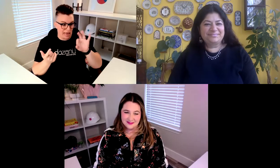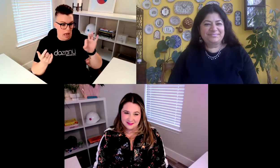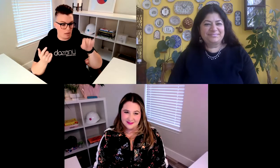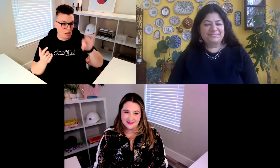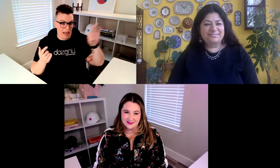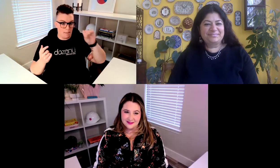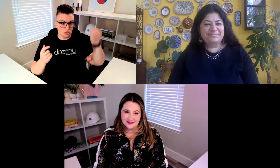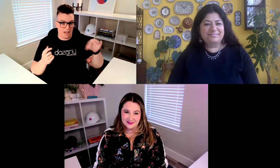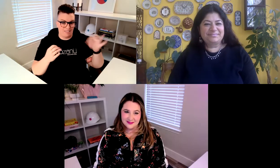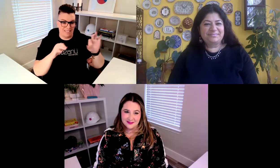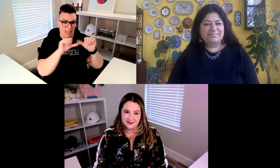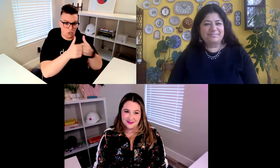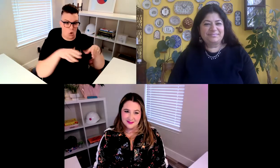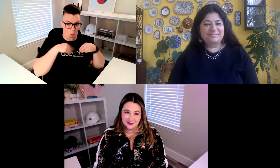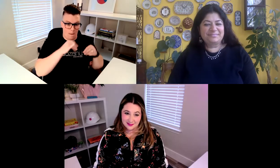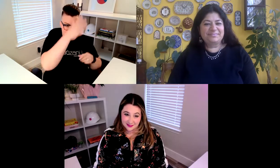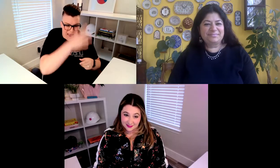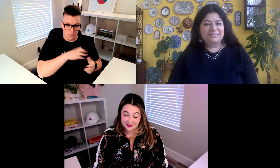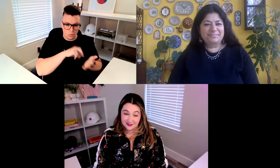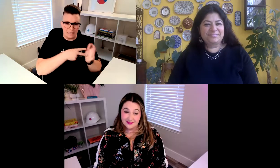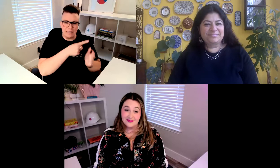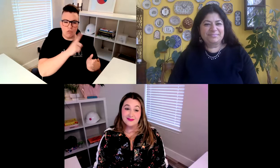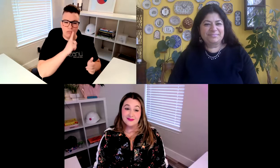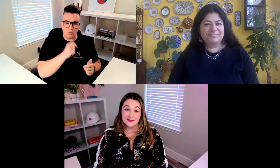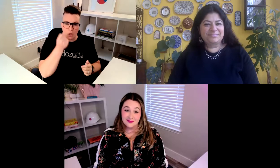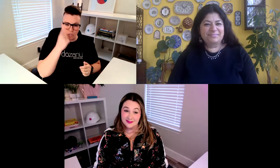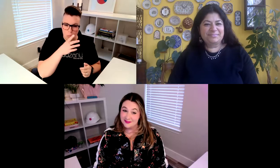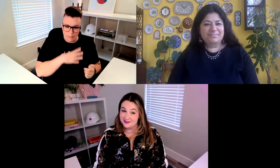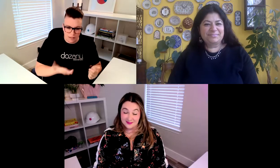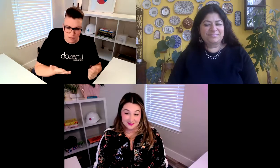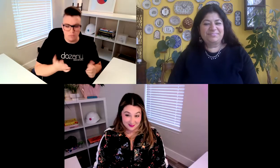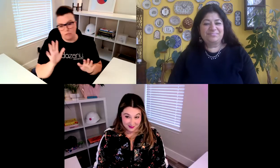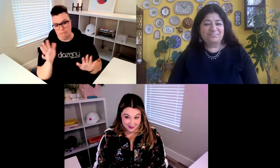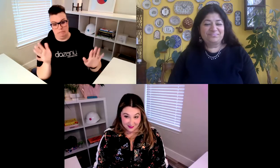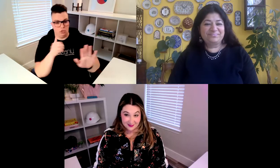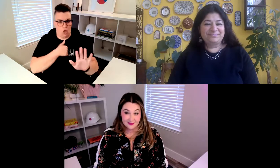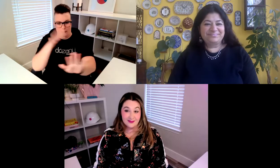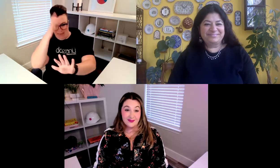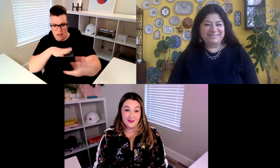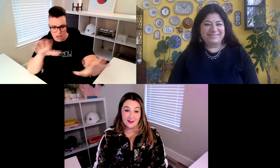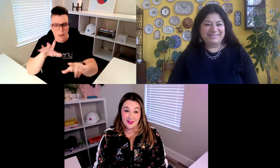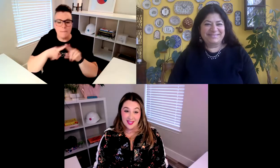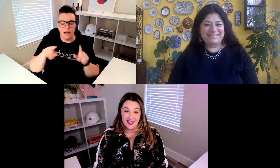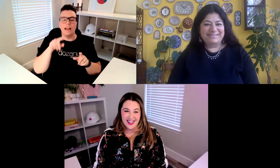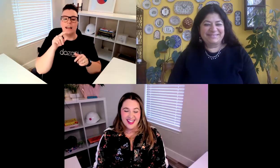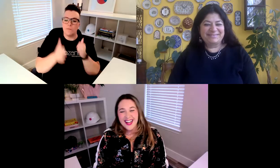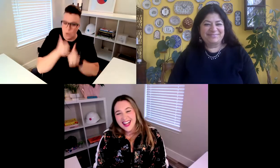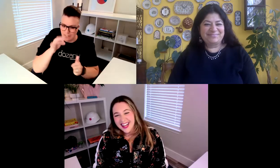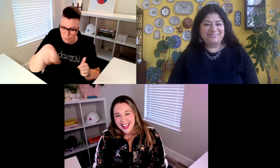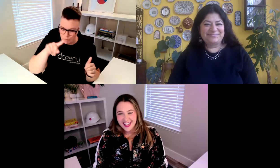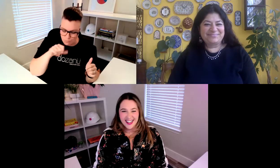men to appeal to women. So that's really the irony there as well, because men are owning 0.99% of the